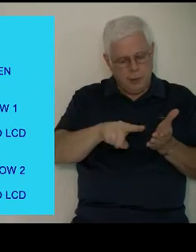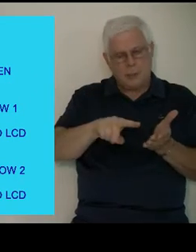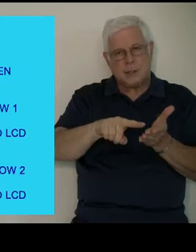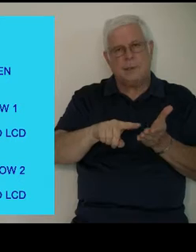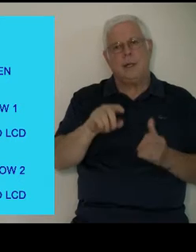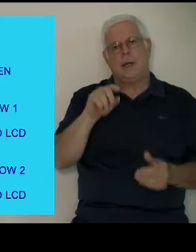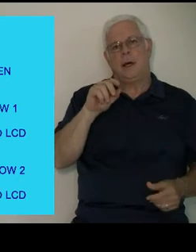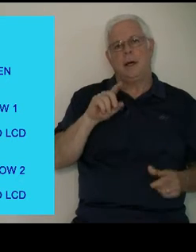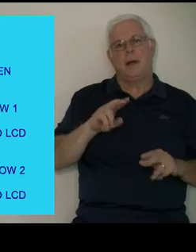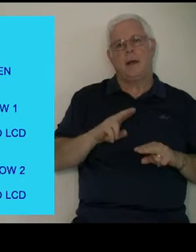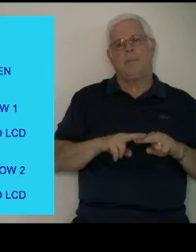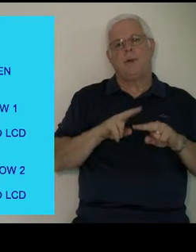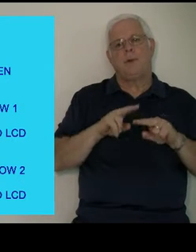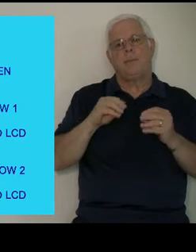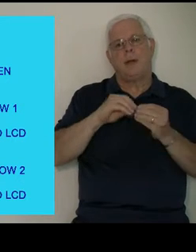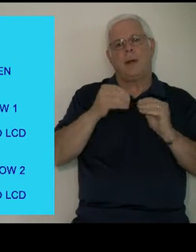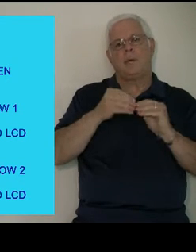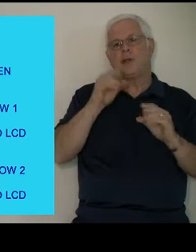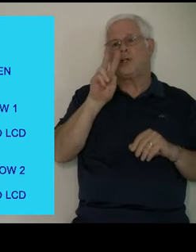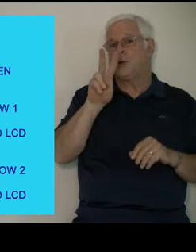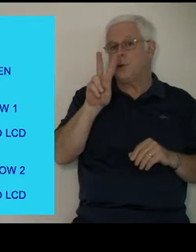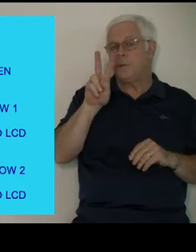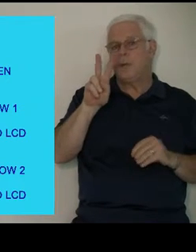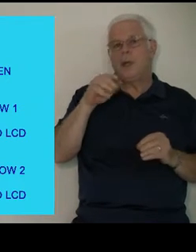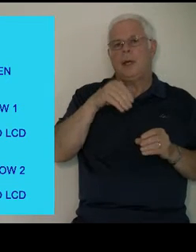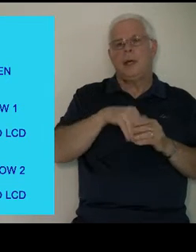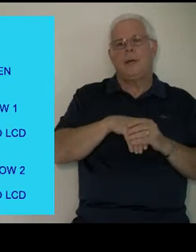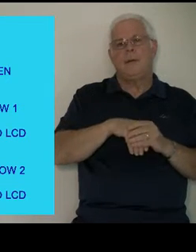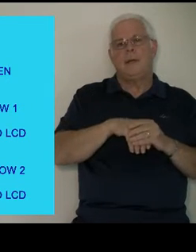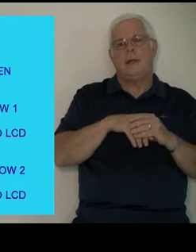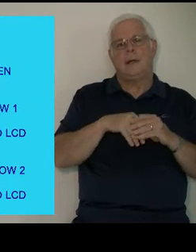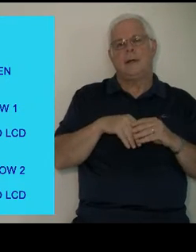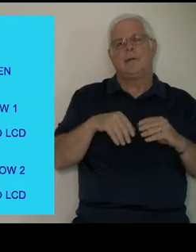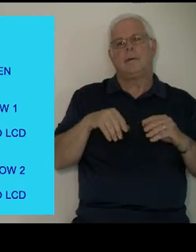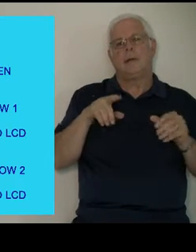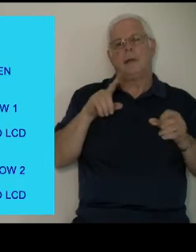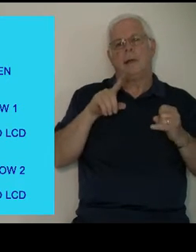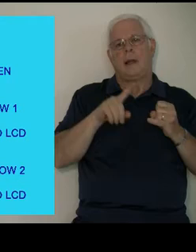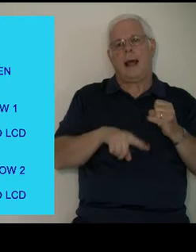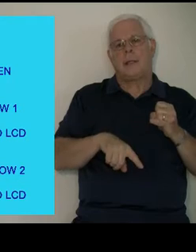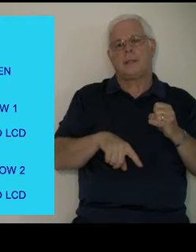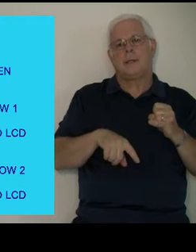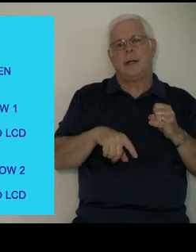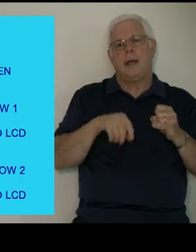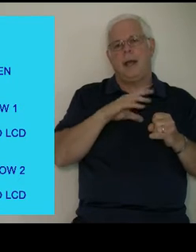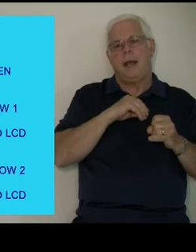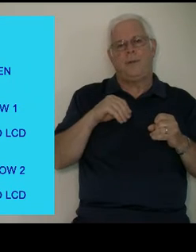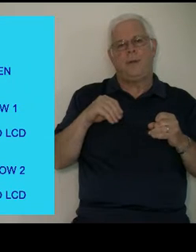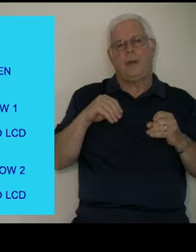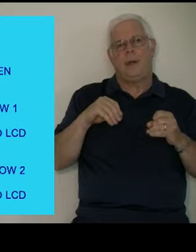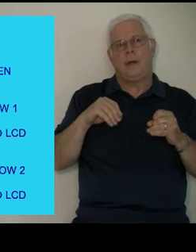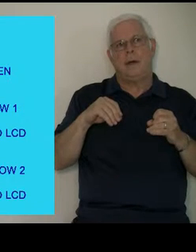Notice the number 2 in the last and